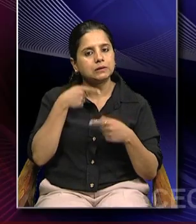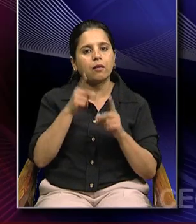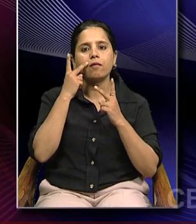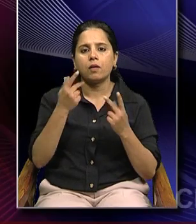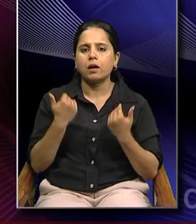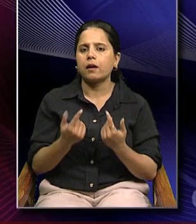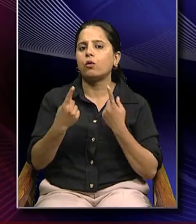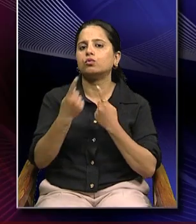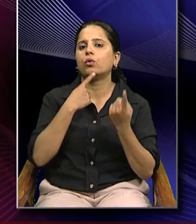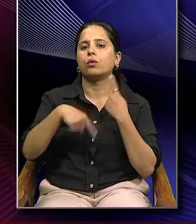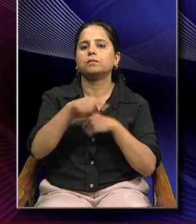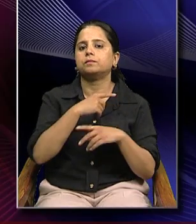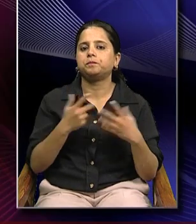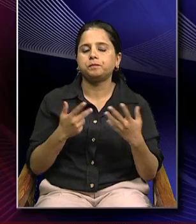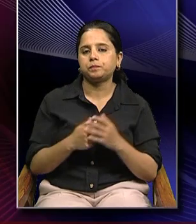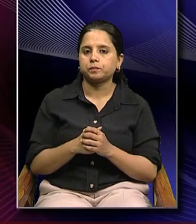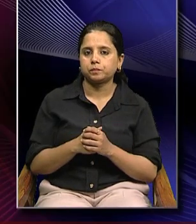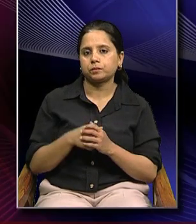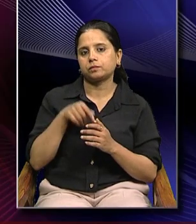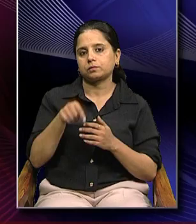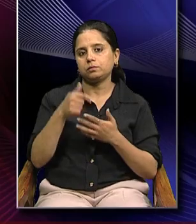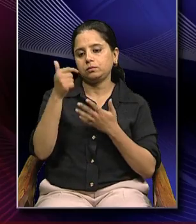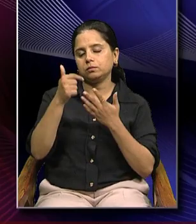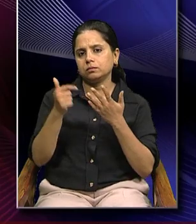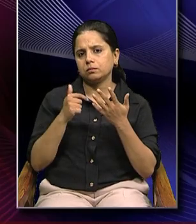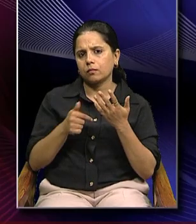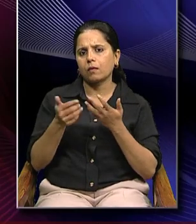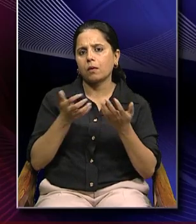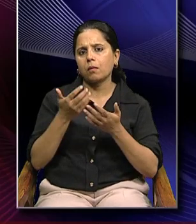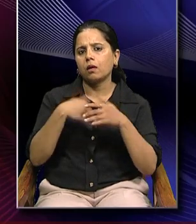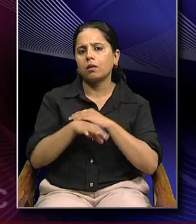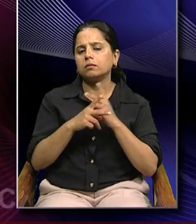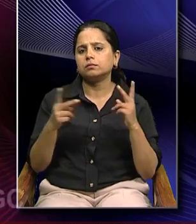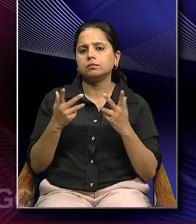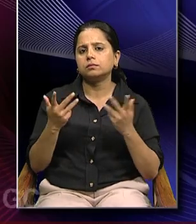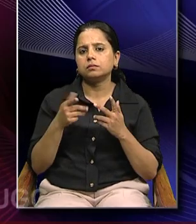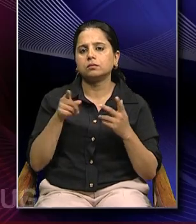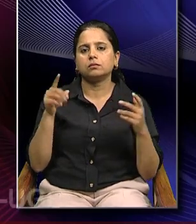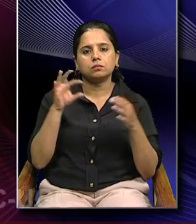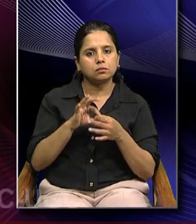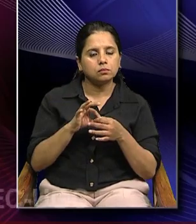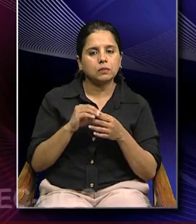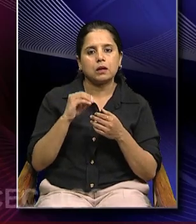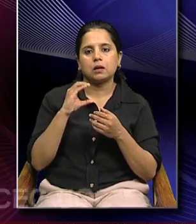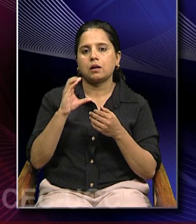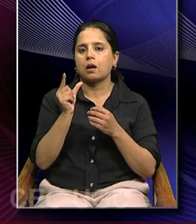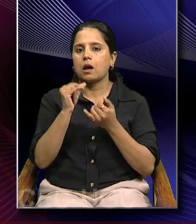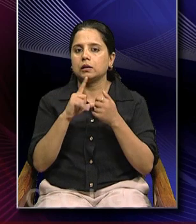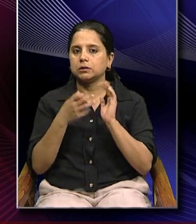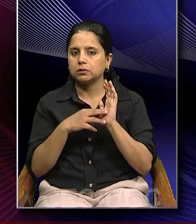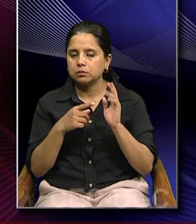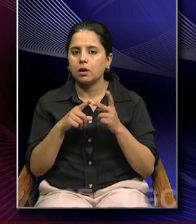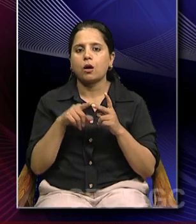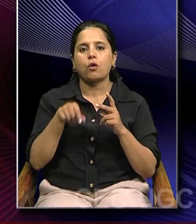will now be talking about the paradoxes of marketing to connected customers, redefining